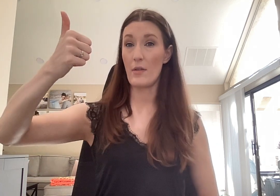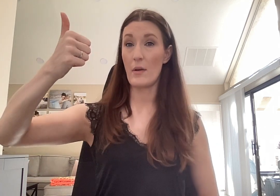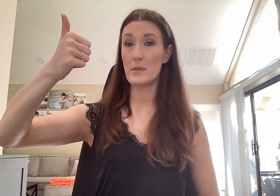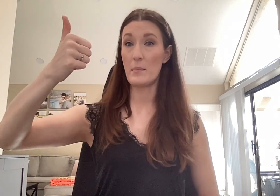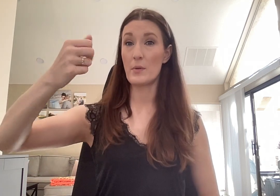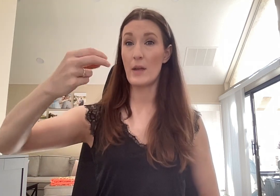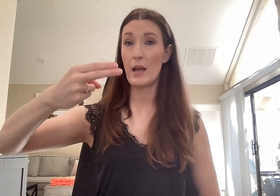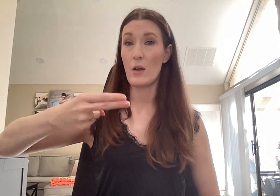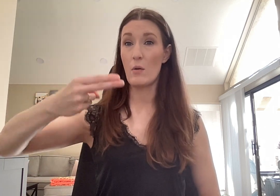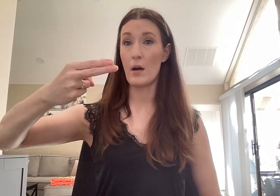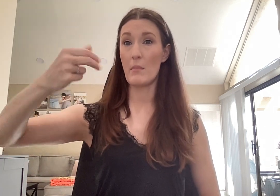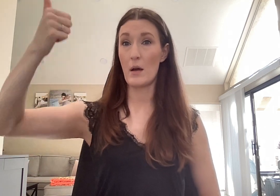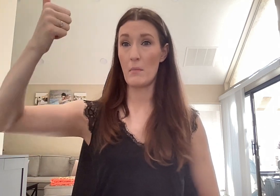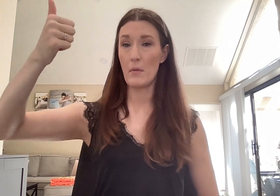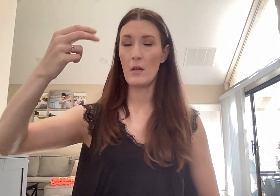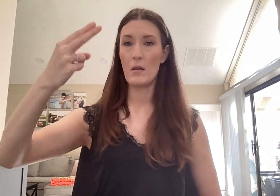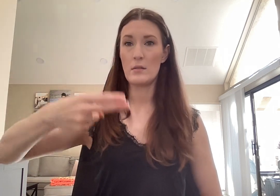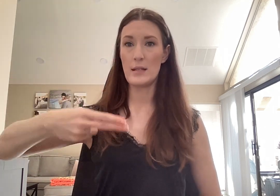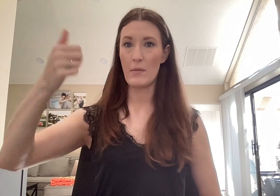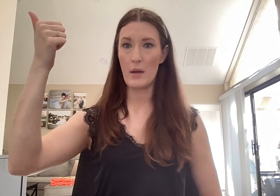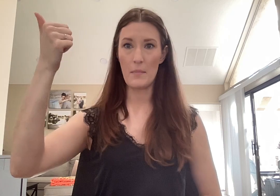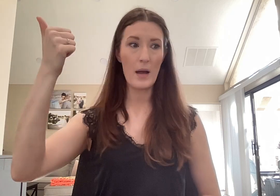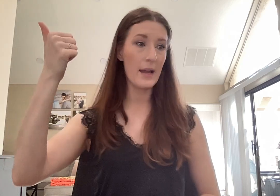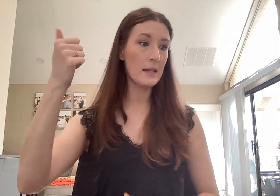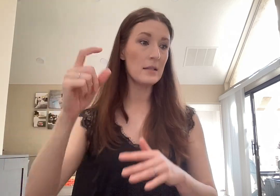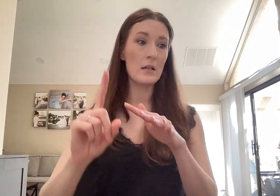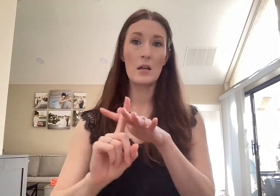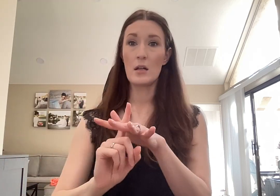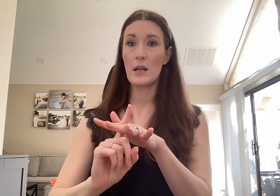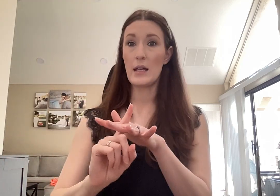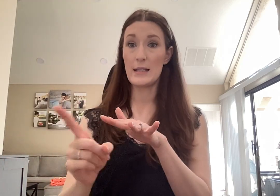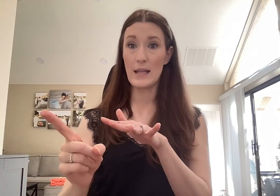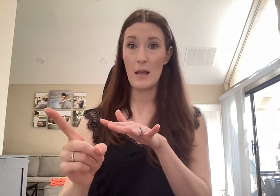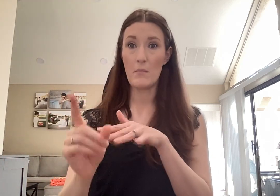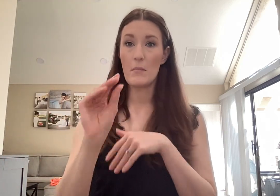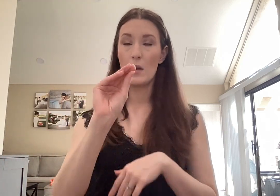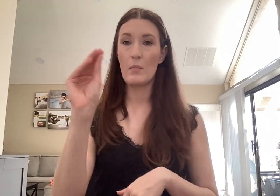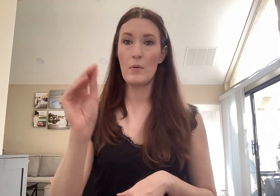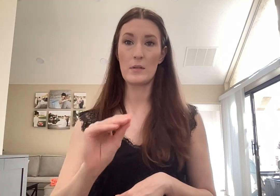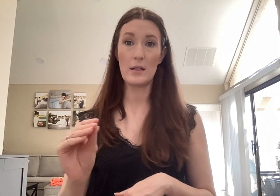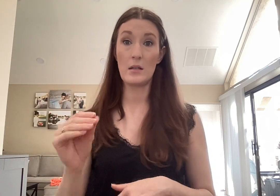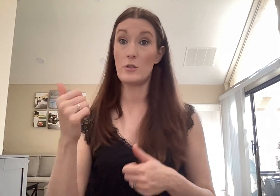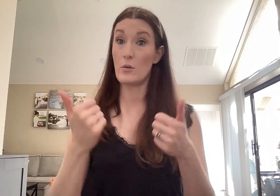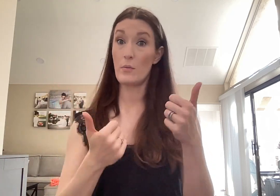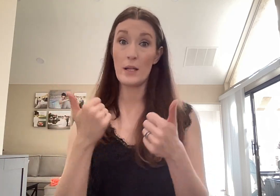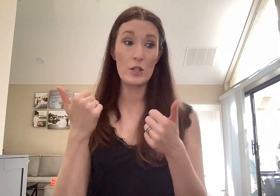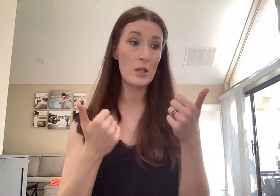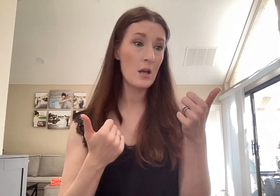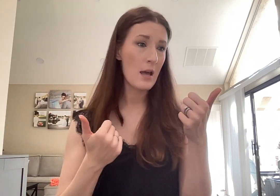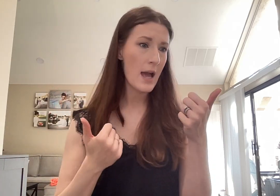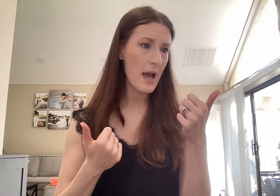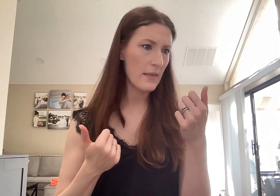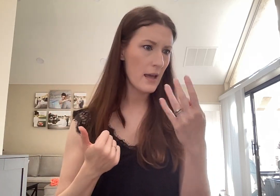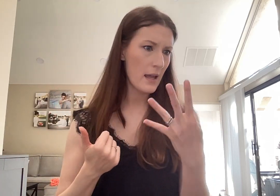thumbs up. So we can't go up, up, down, up. Highest escape percentage, which, and